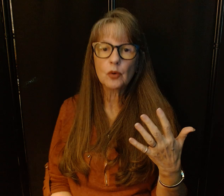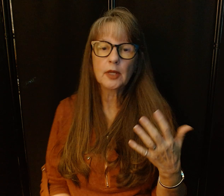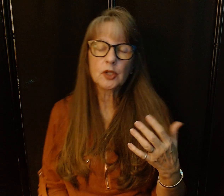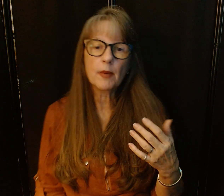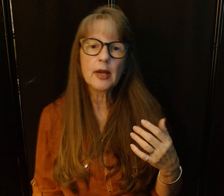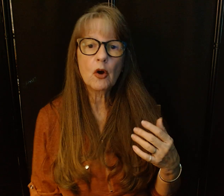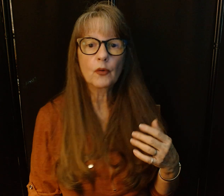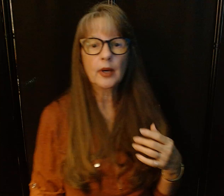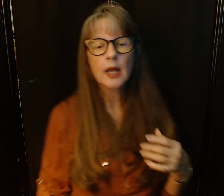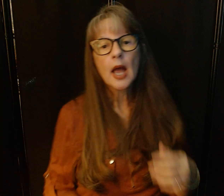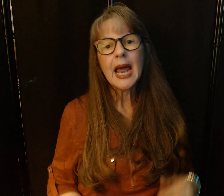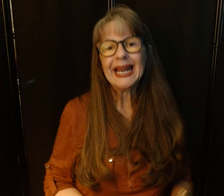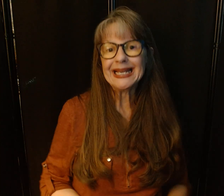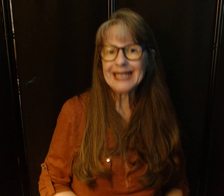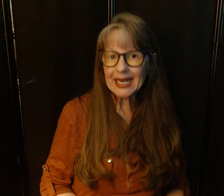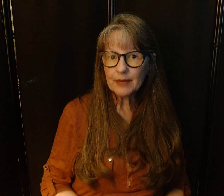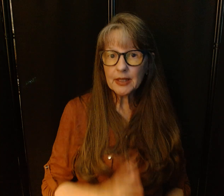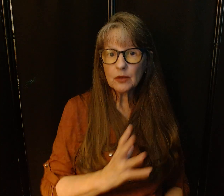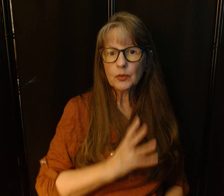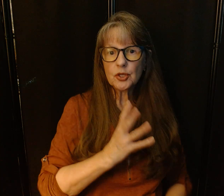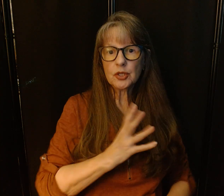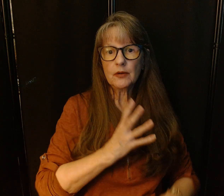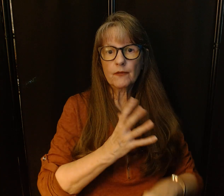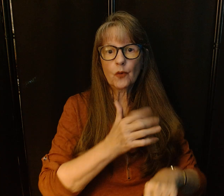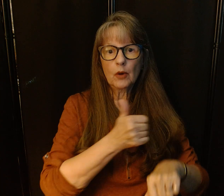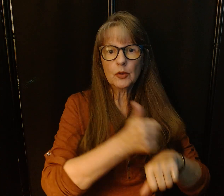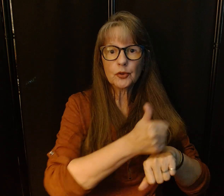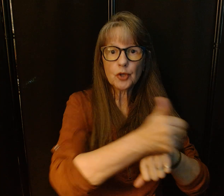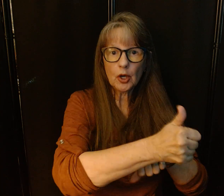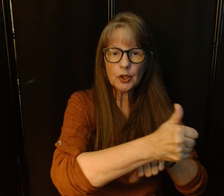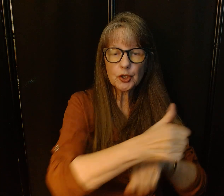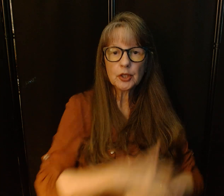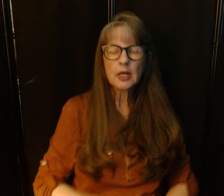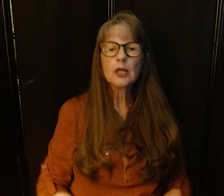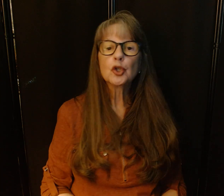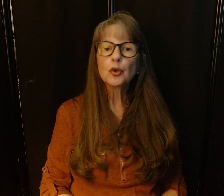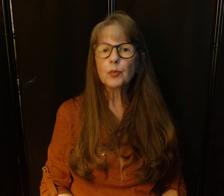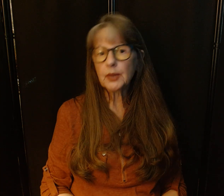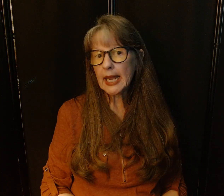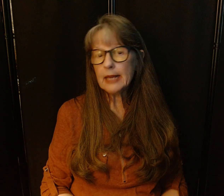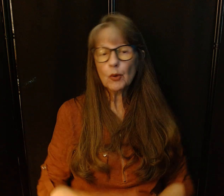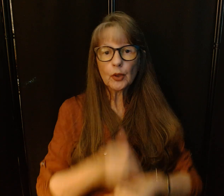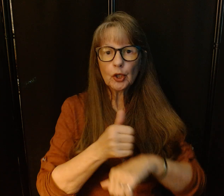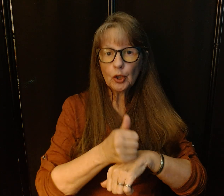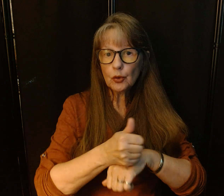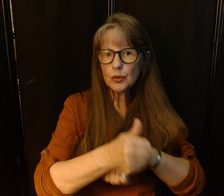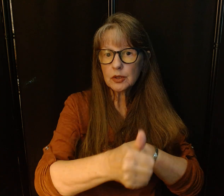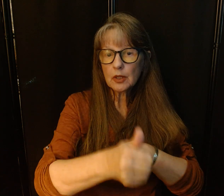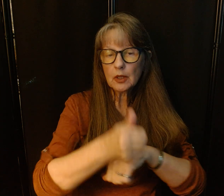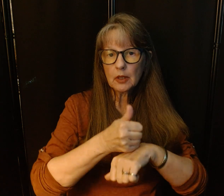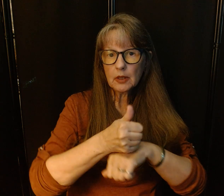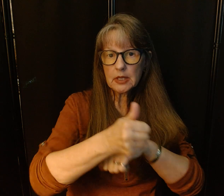go back over it. An indictment, which is an informal charge. To blame or accuse is